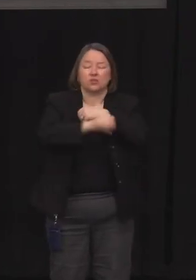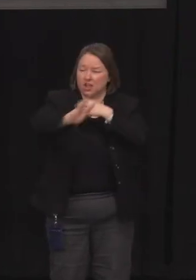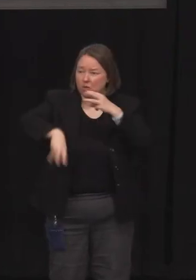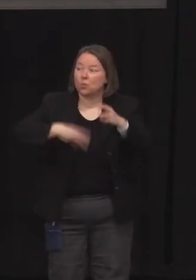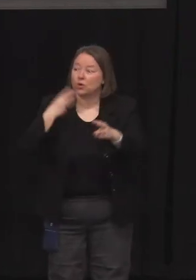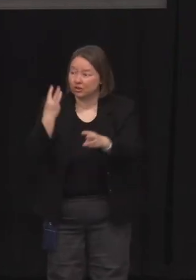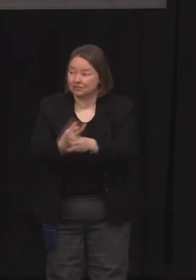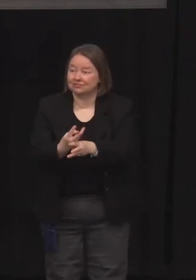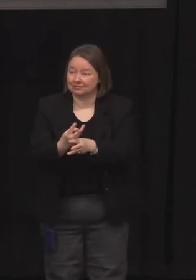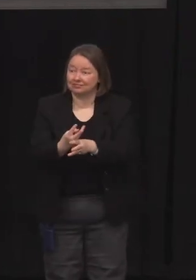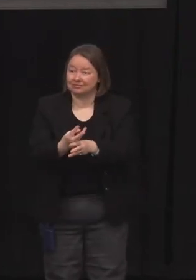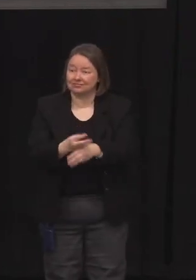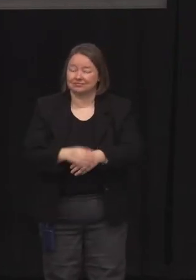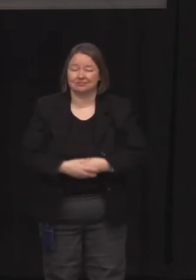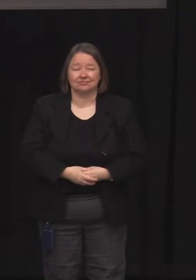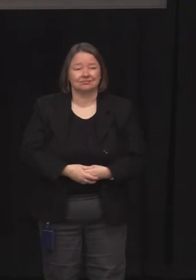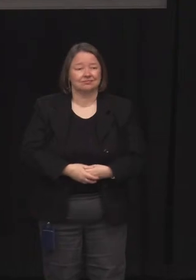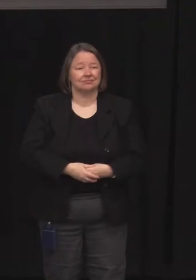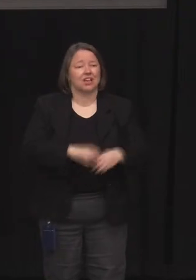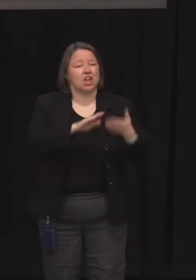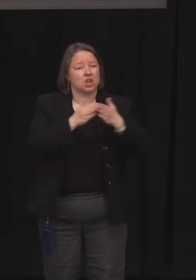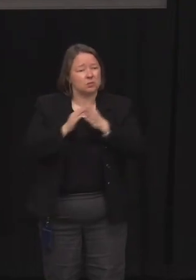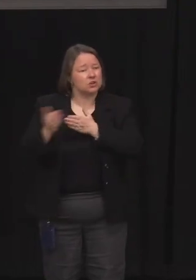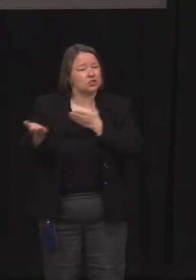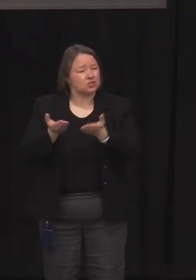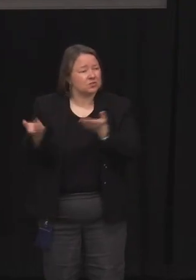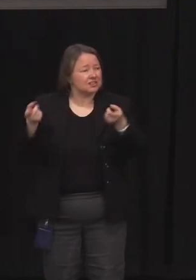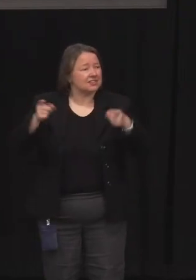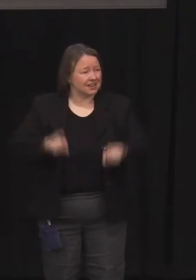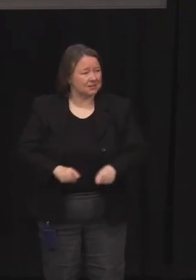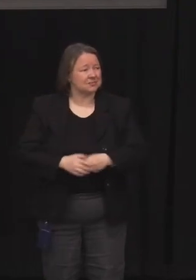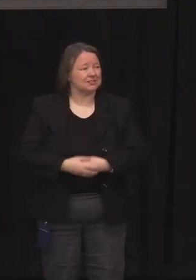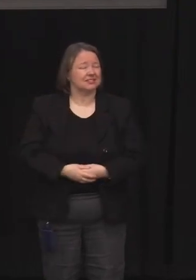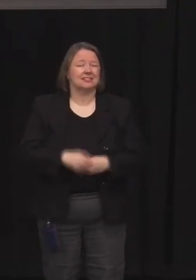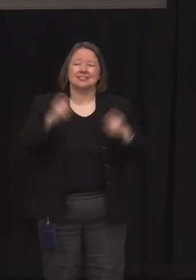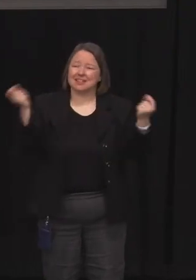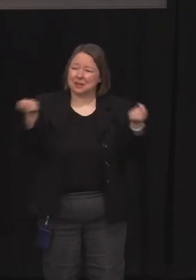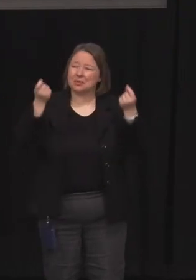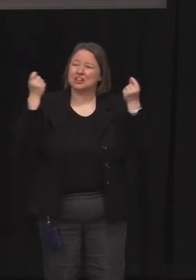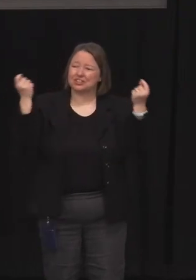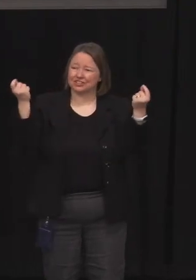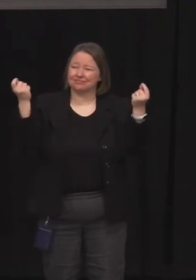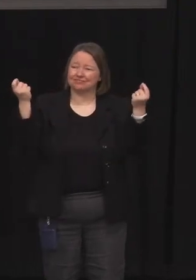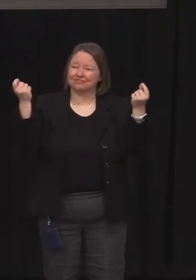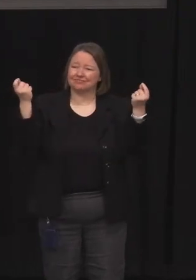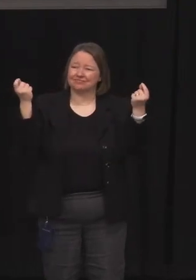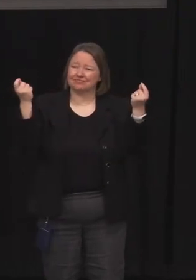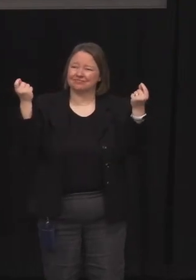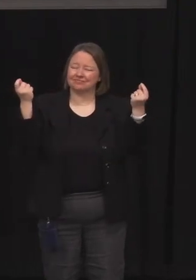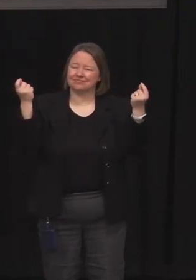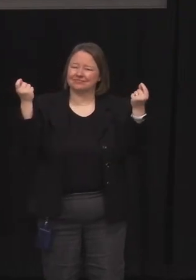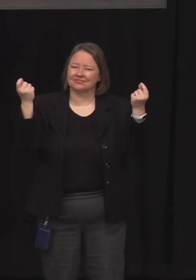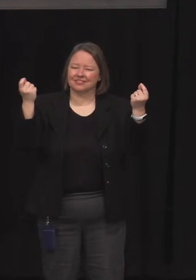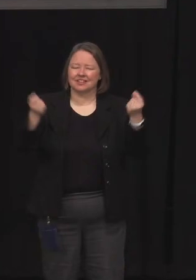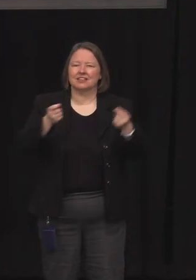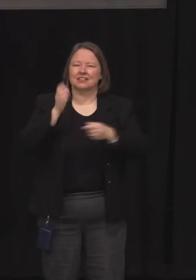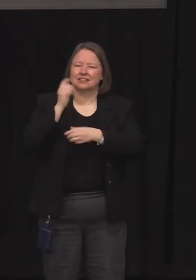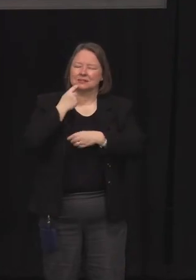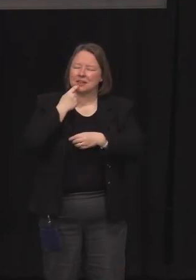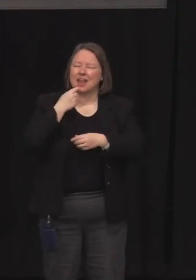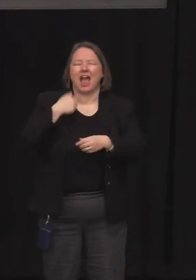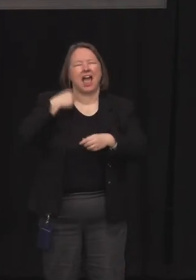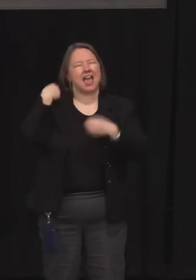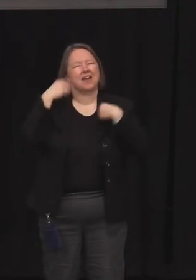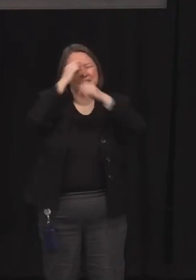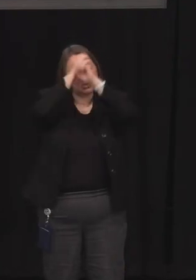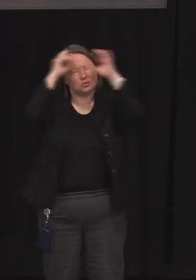world. Community service taking place, celebrations, the reciting of the I Have a Dream